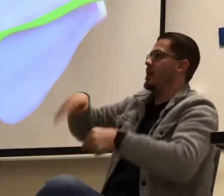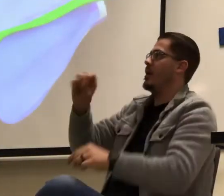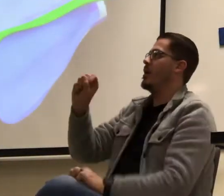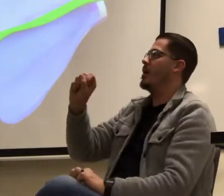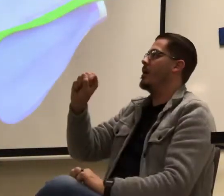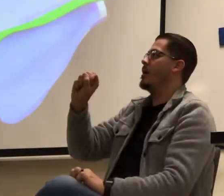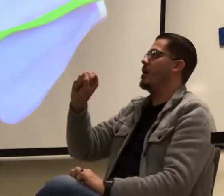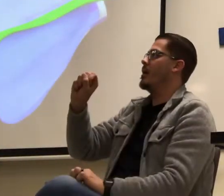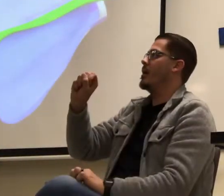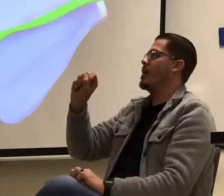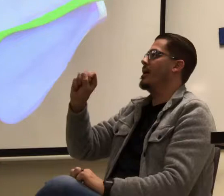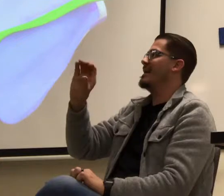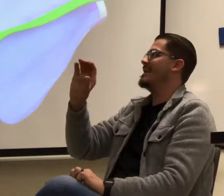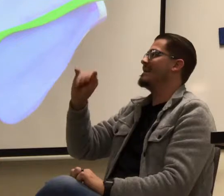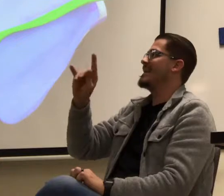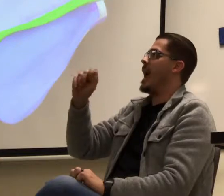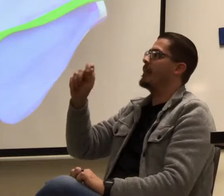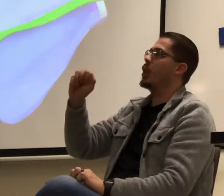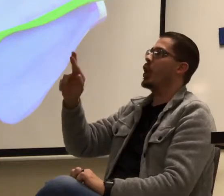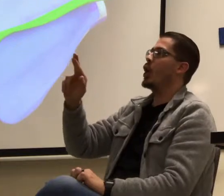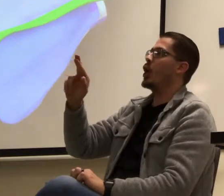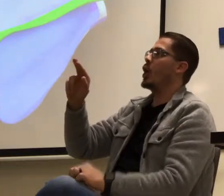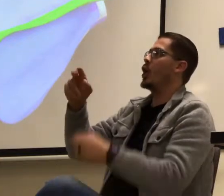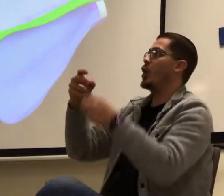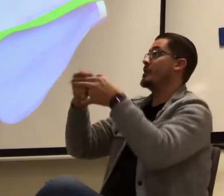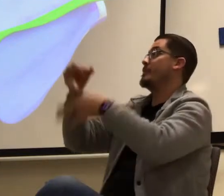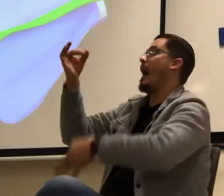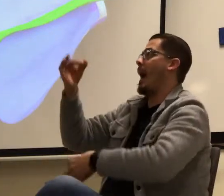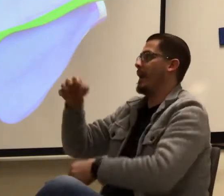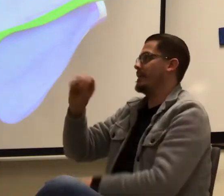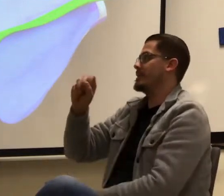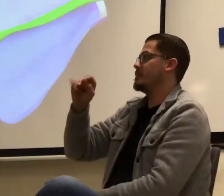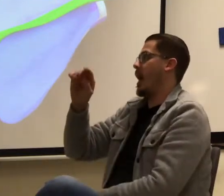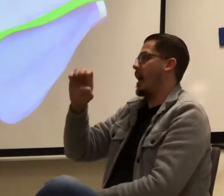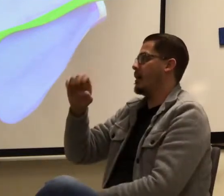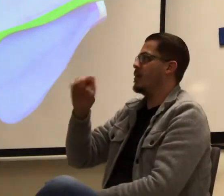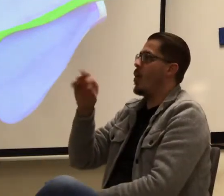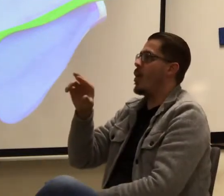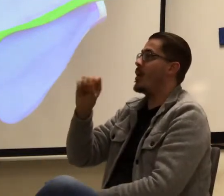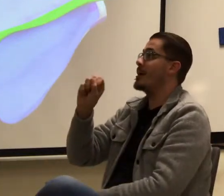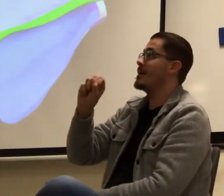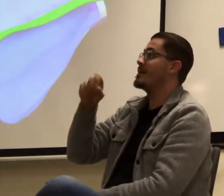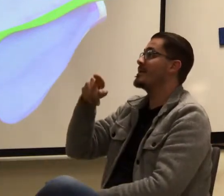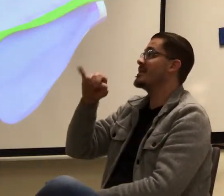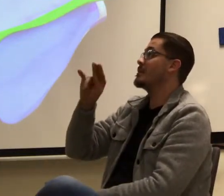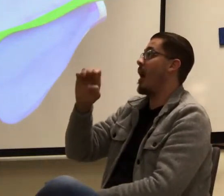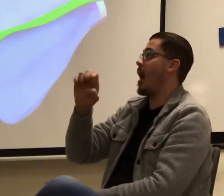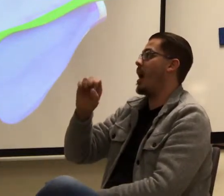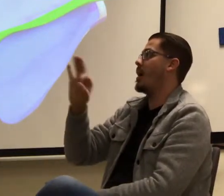That's the scapular spine, or spine of the scapula.